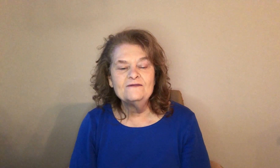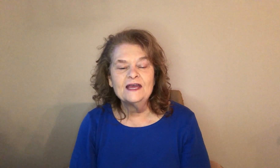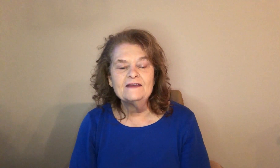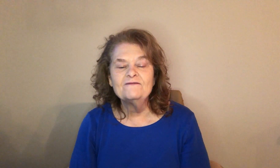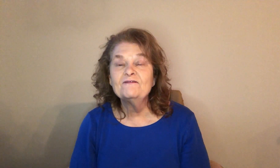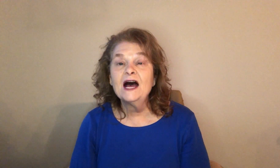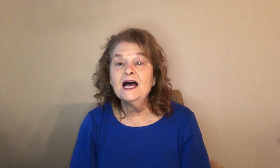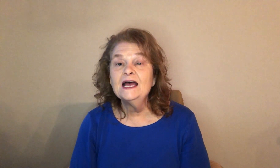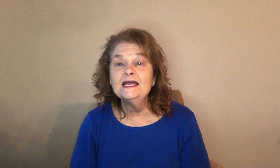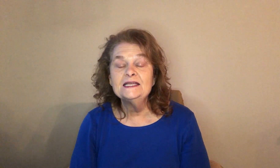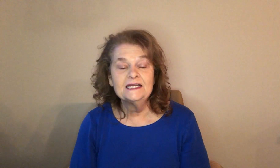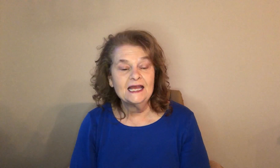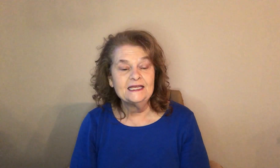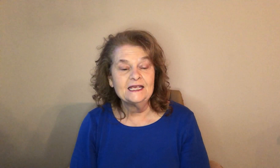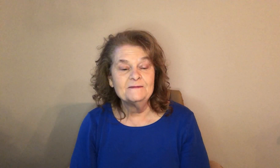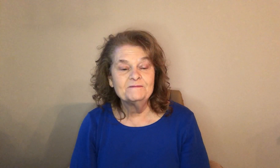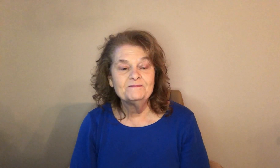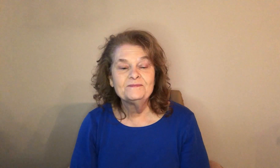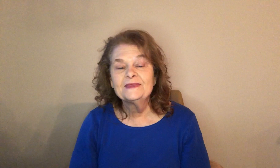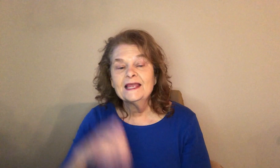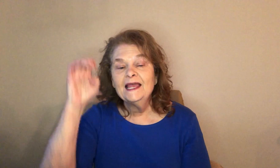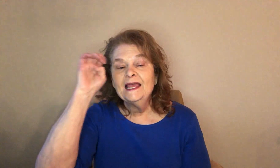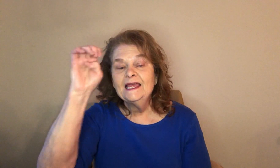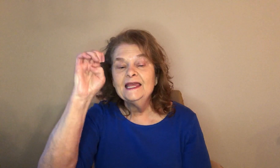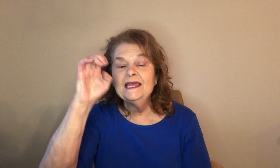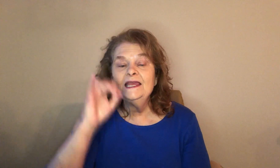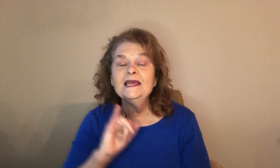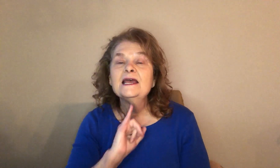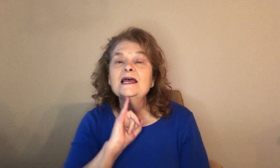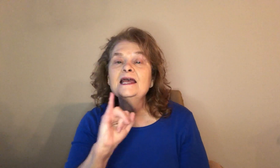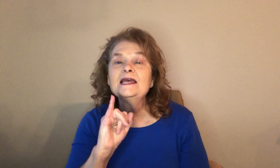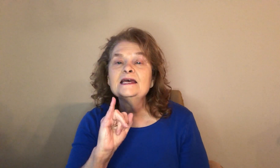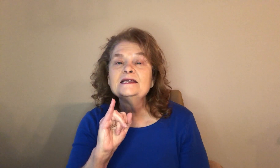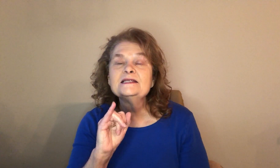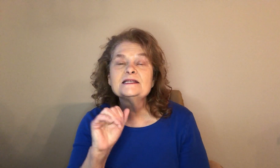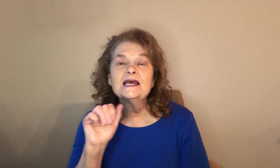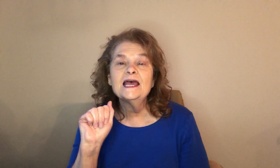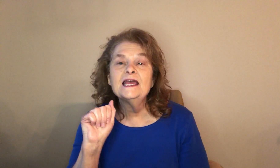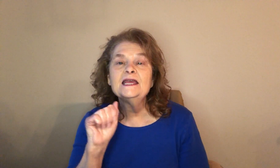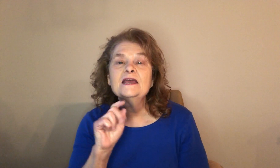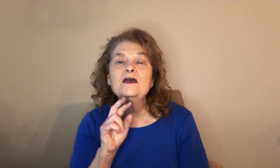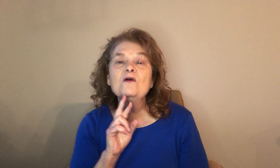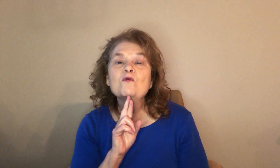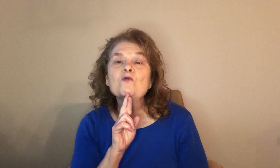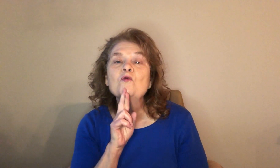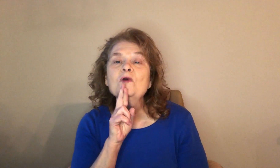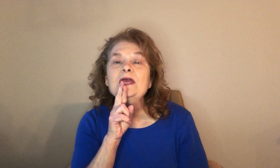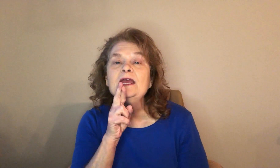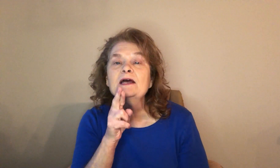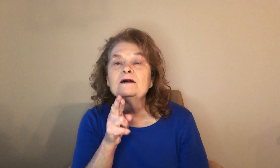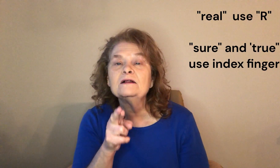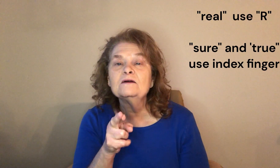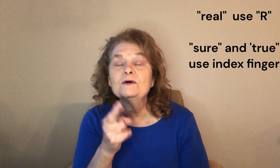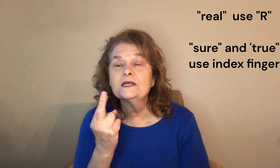a fine lady. He is a real, with an